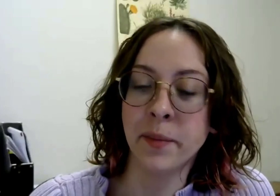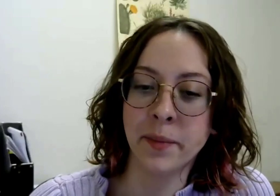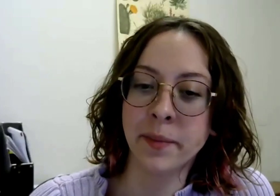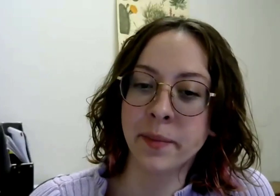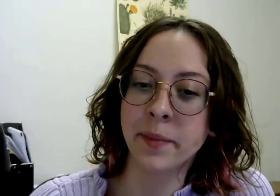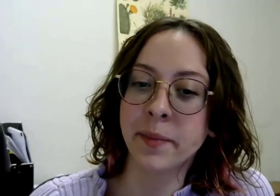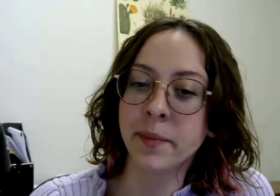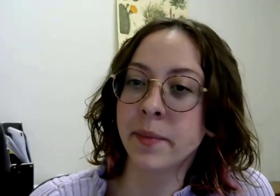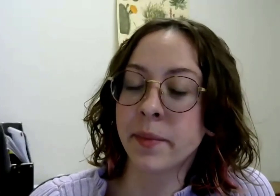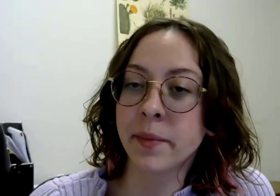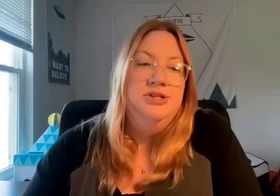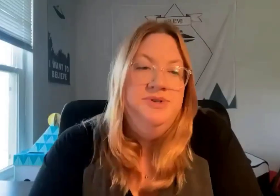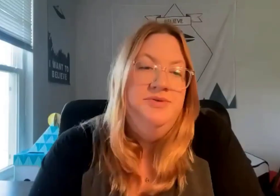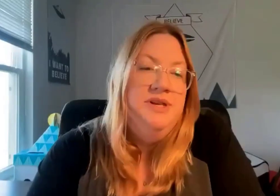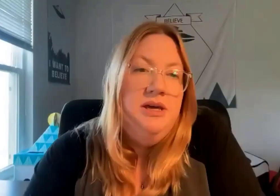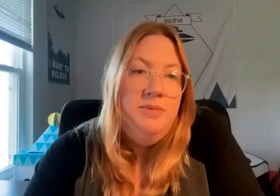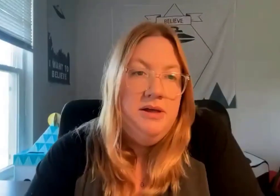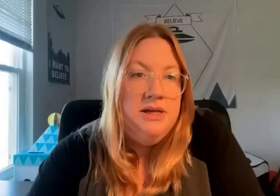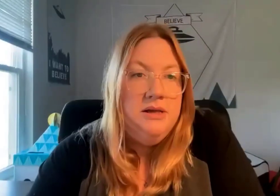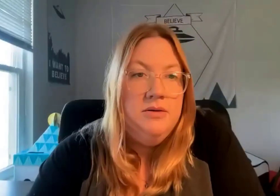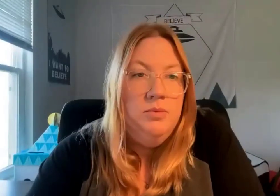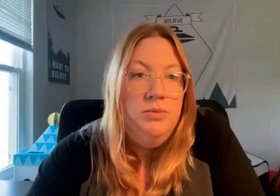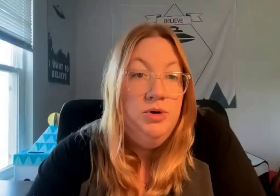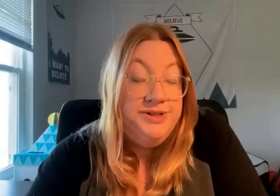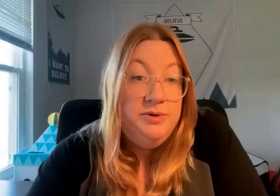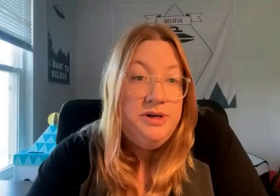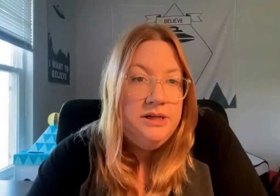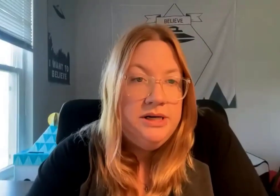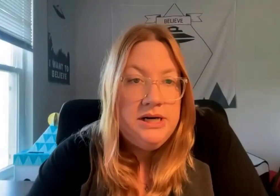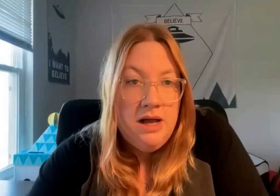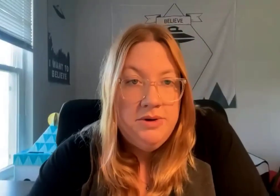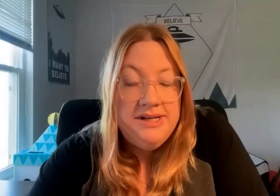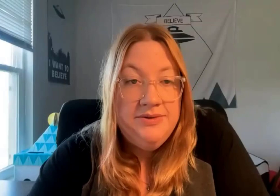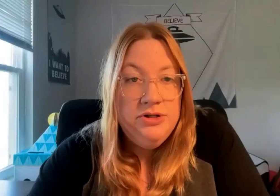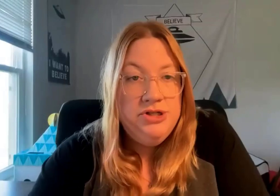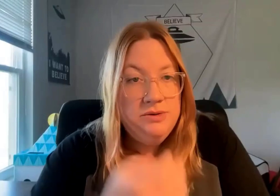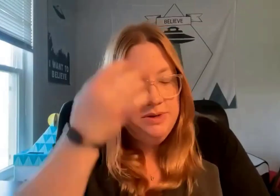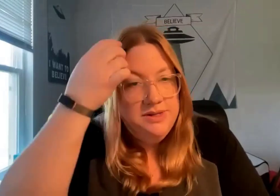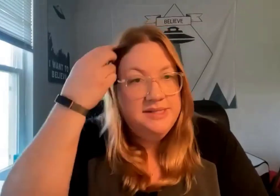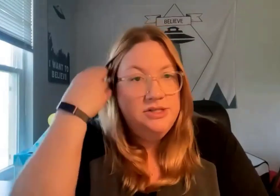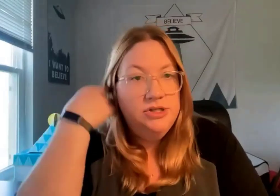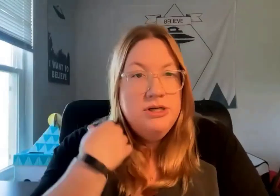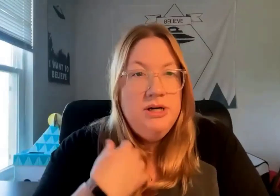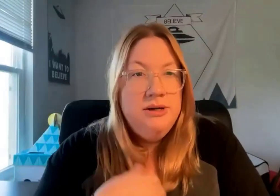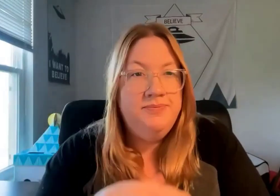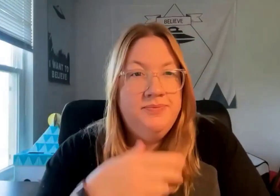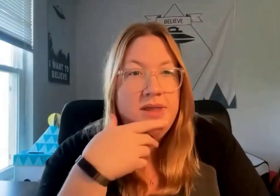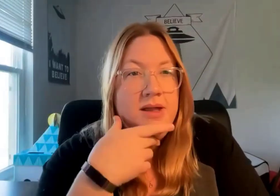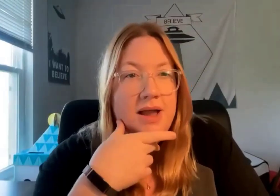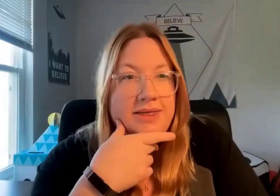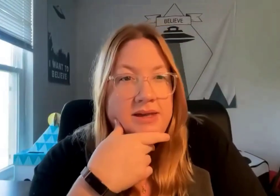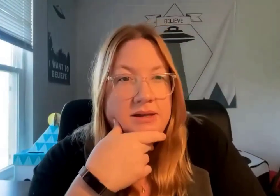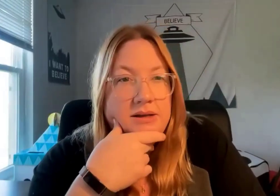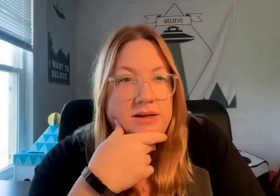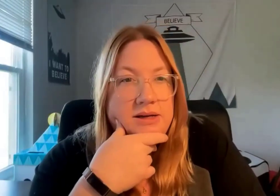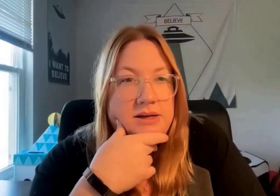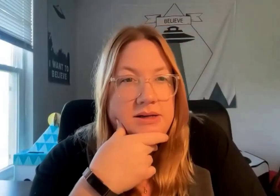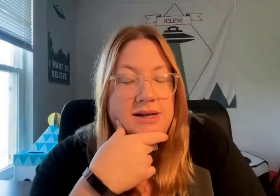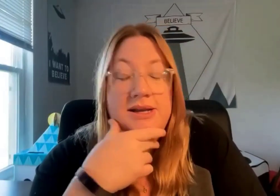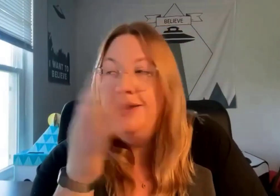Bree? Yeah, in terms of thinking about like multimodality and how it is functioning within the center, I